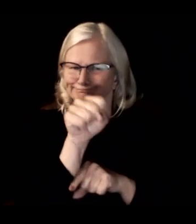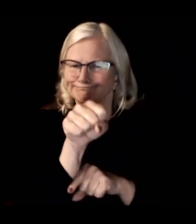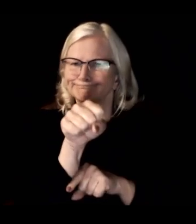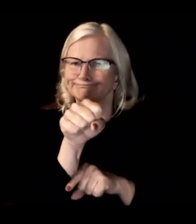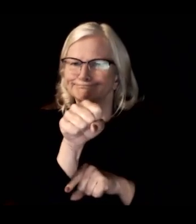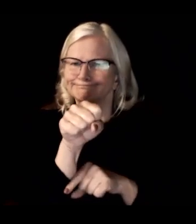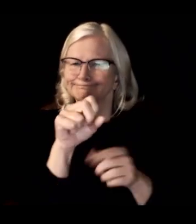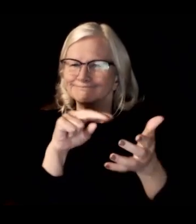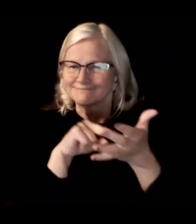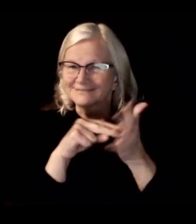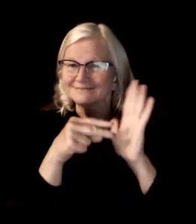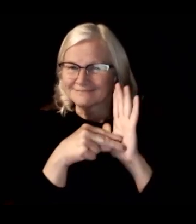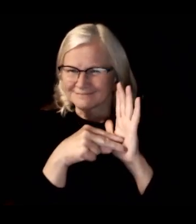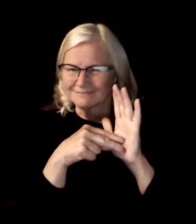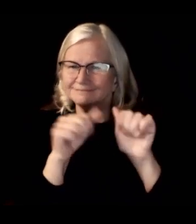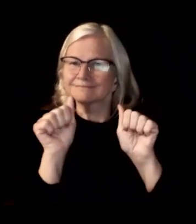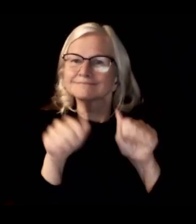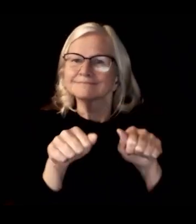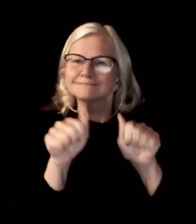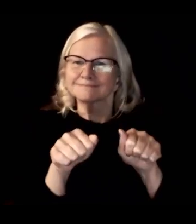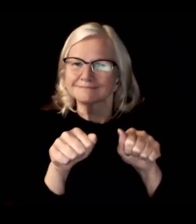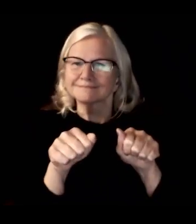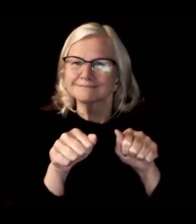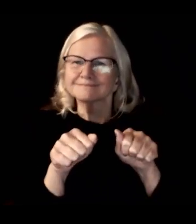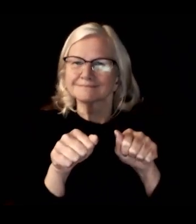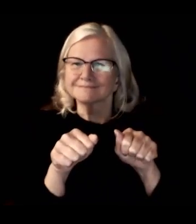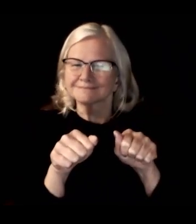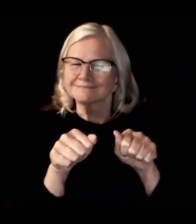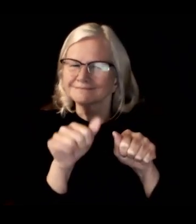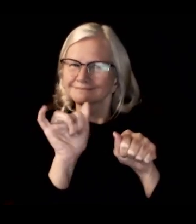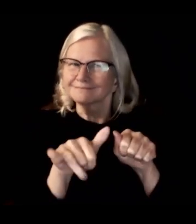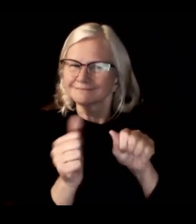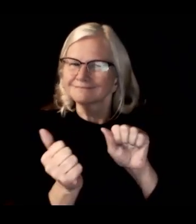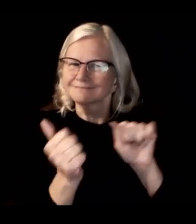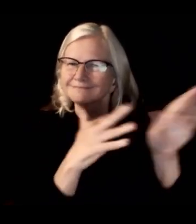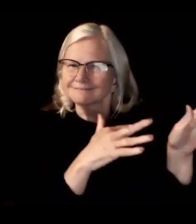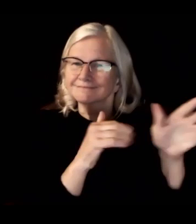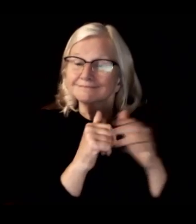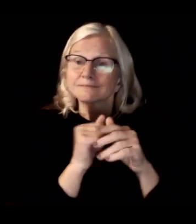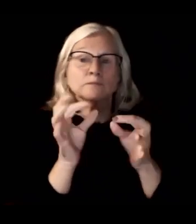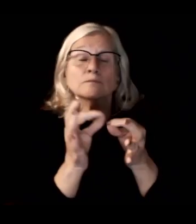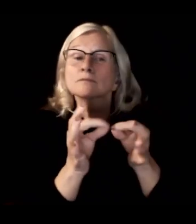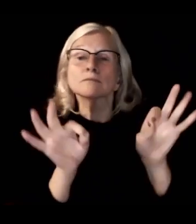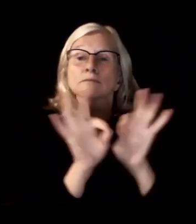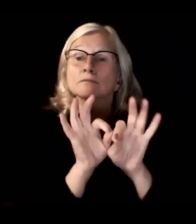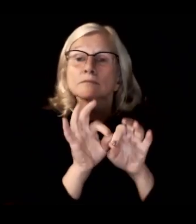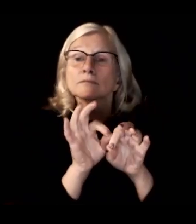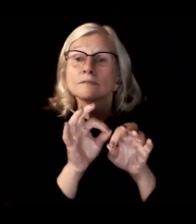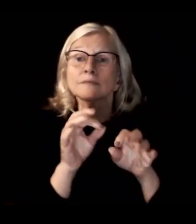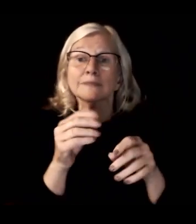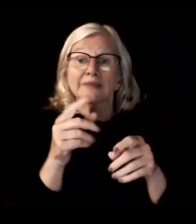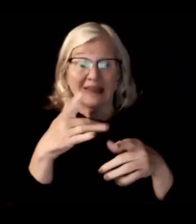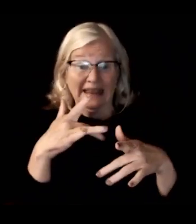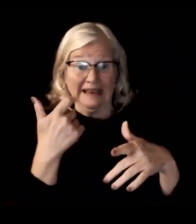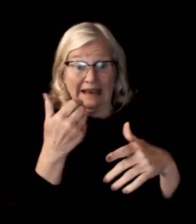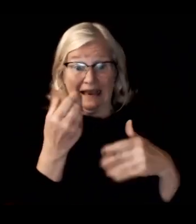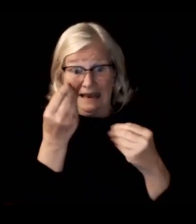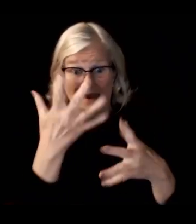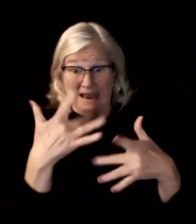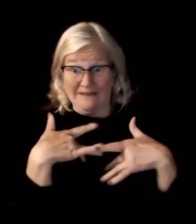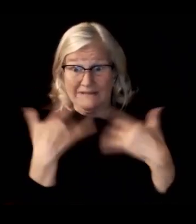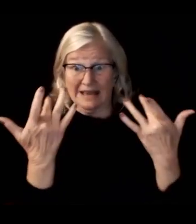larger, I think it's important to note that these events impact